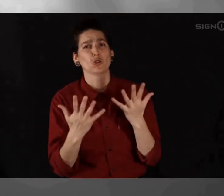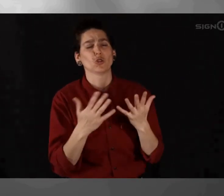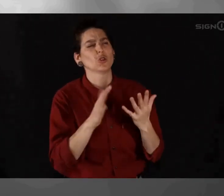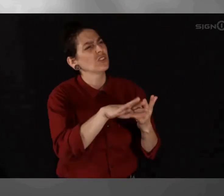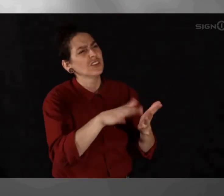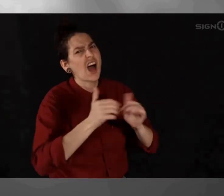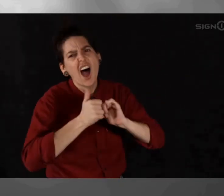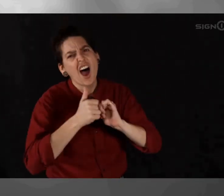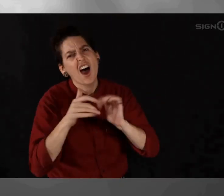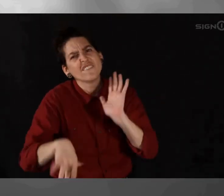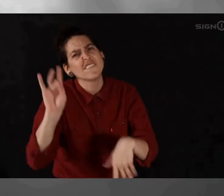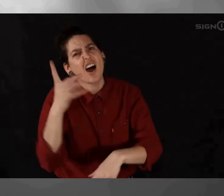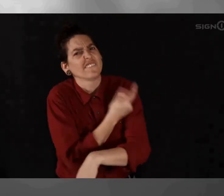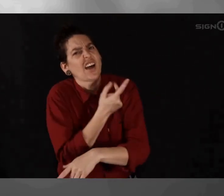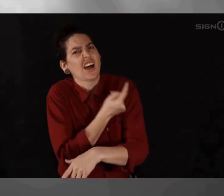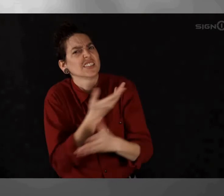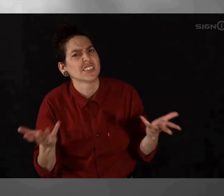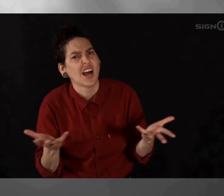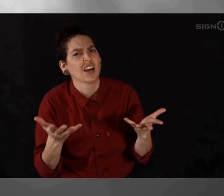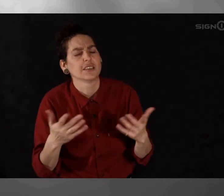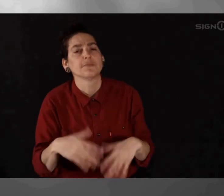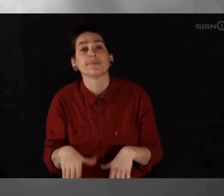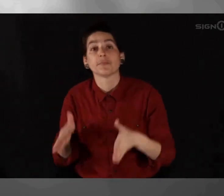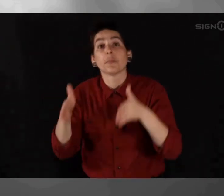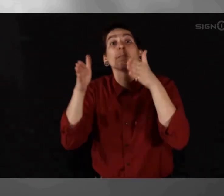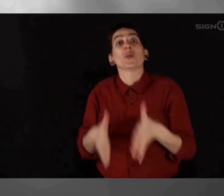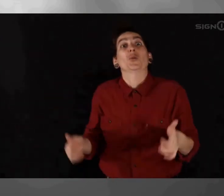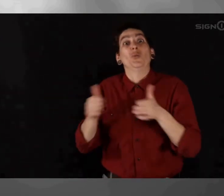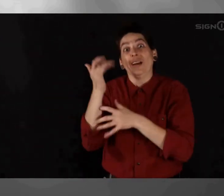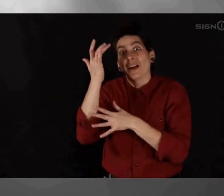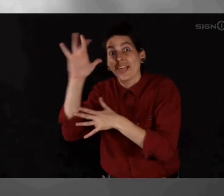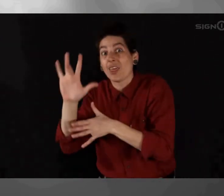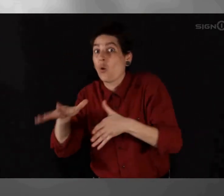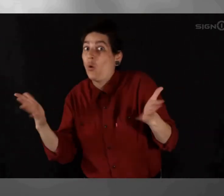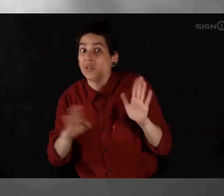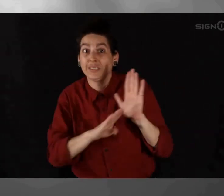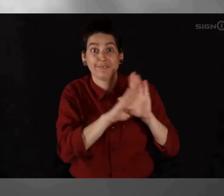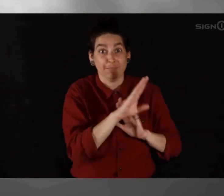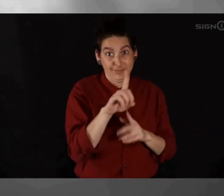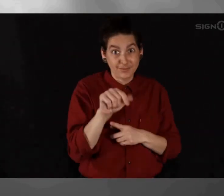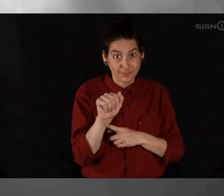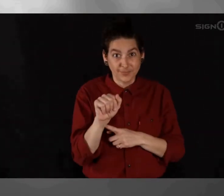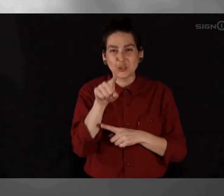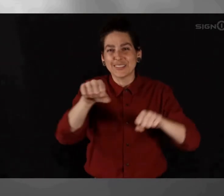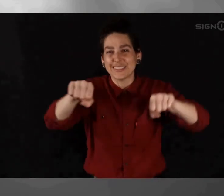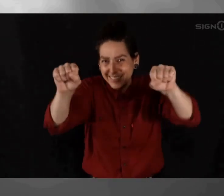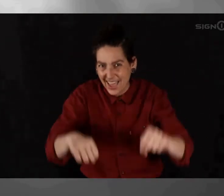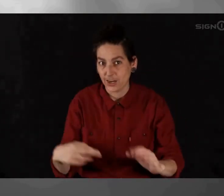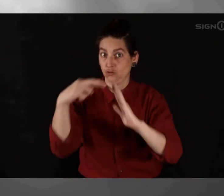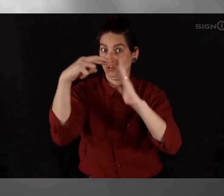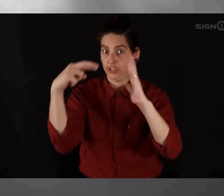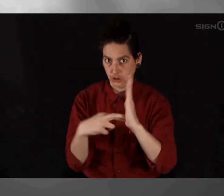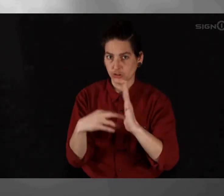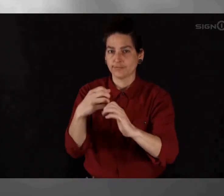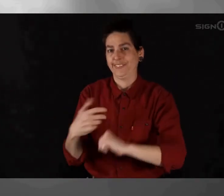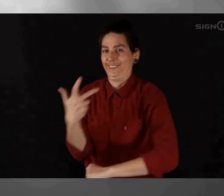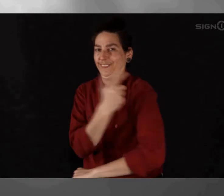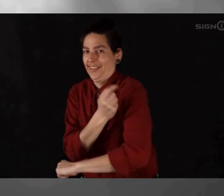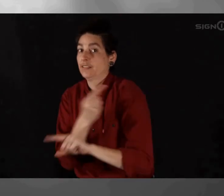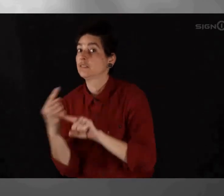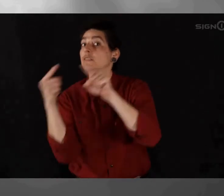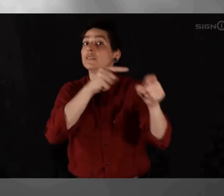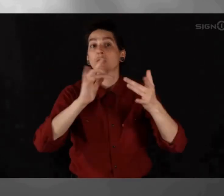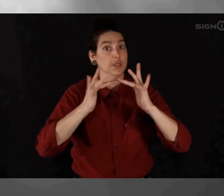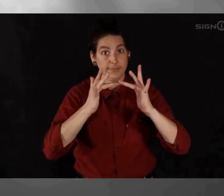find a vaccine. As a person with an intellectual or developmental disability, you can register to get a vaccine now. Go to